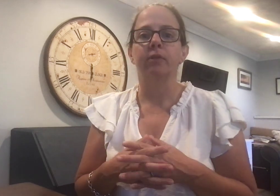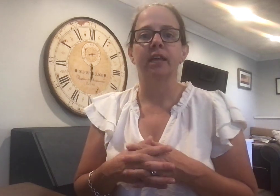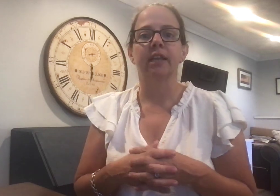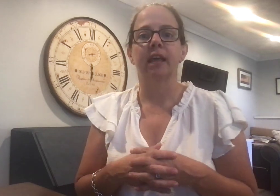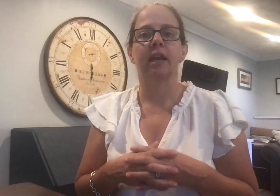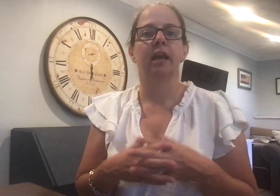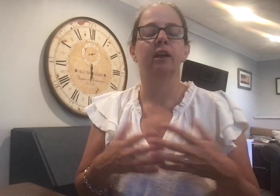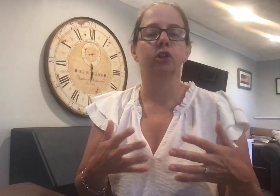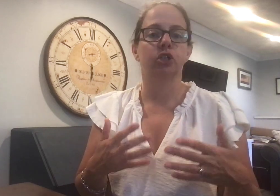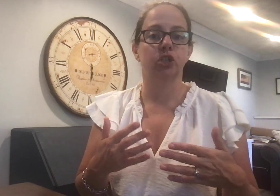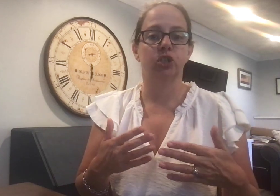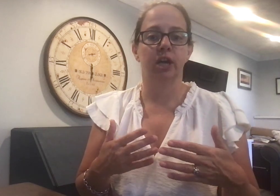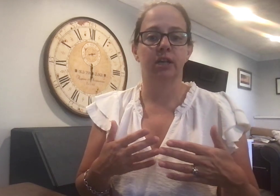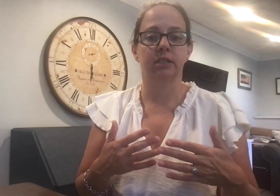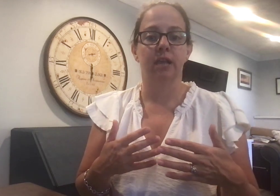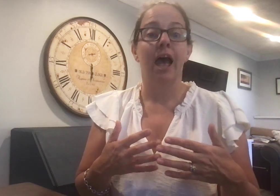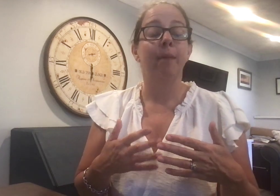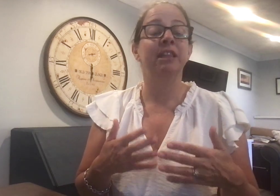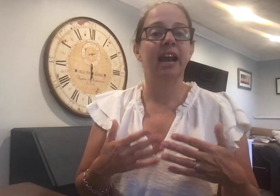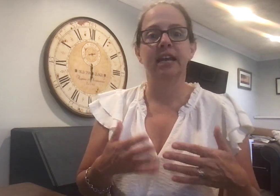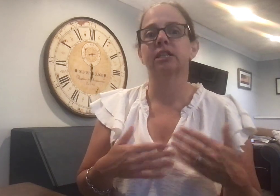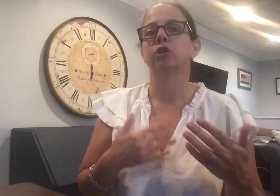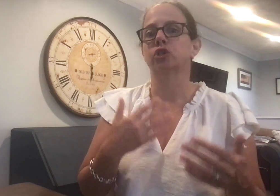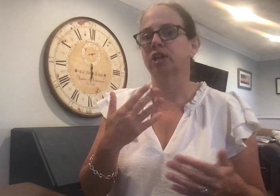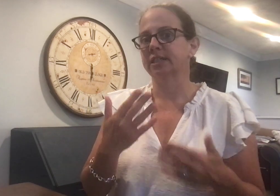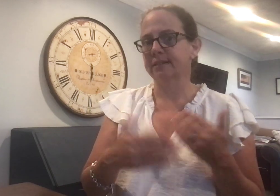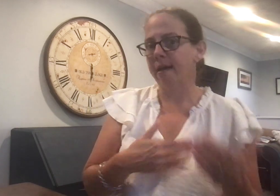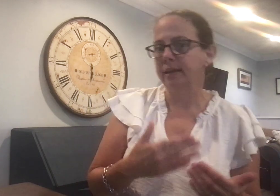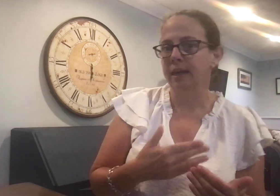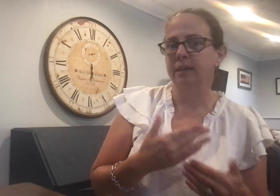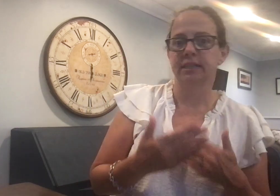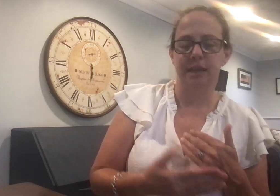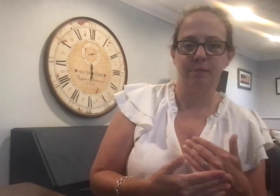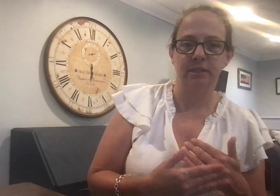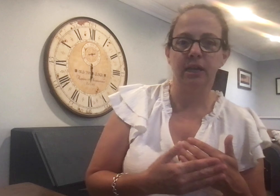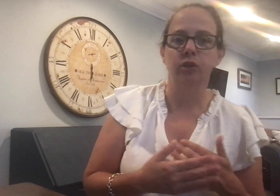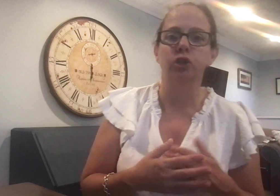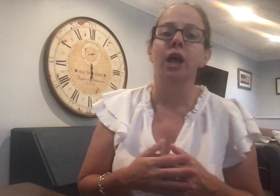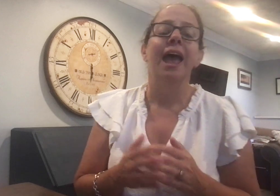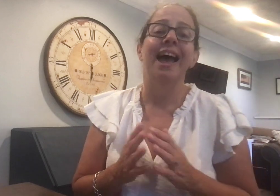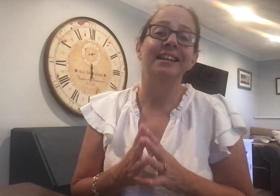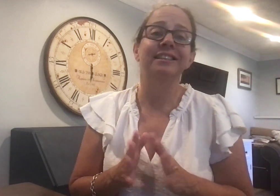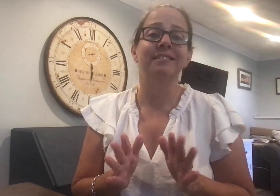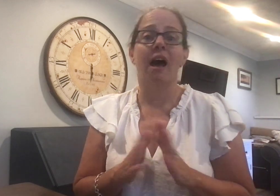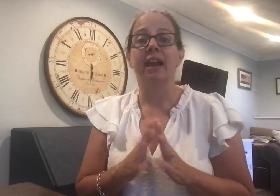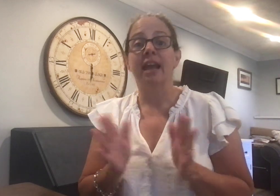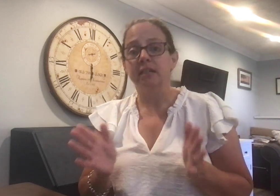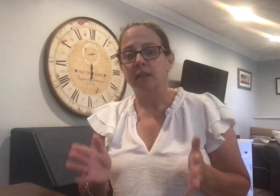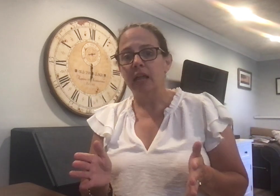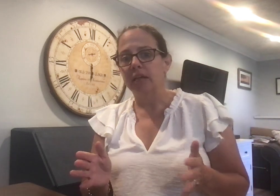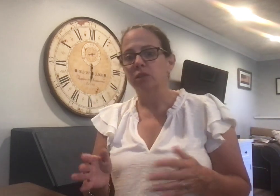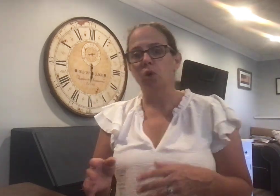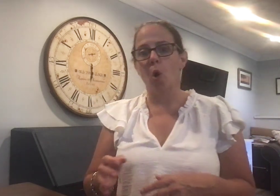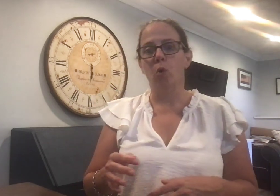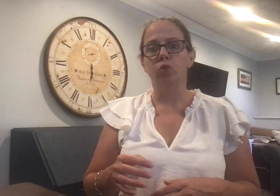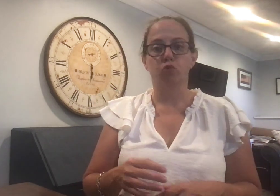think that English is just, that ASL is just signing, the same as English, and it's not. ASL has its own